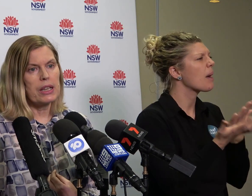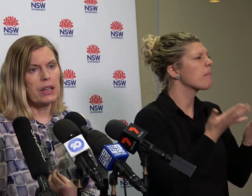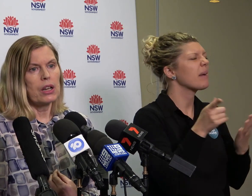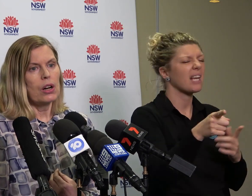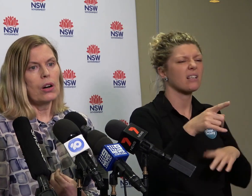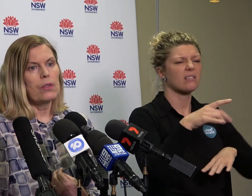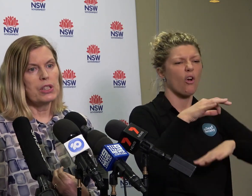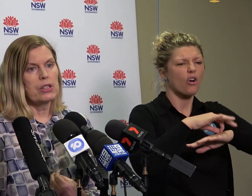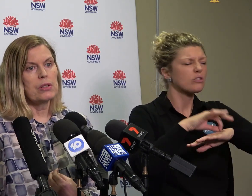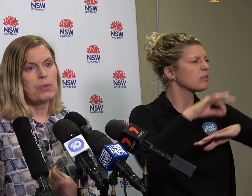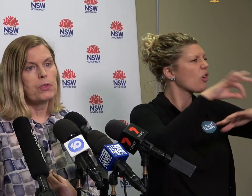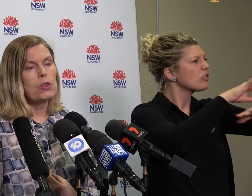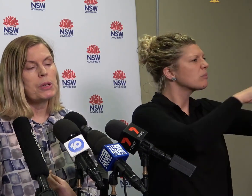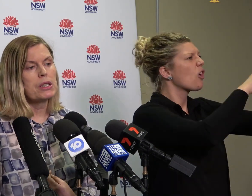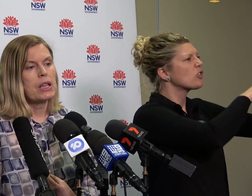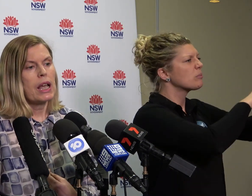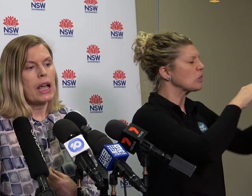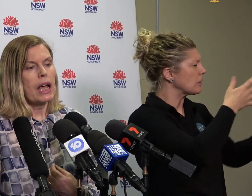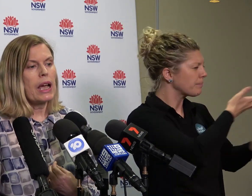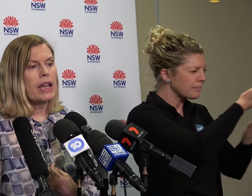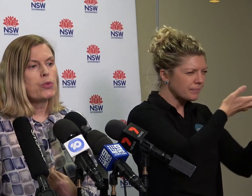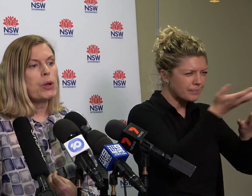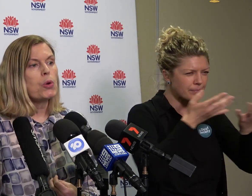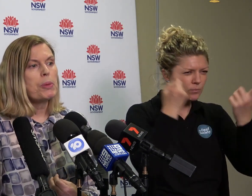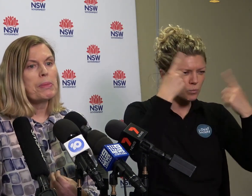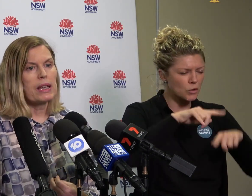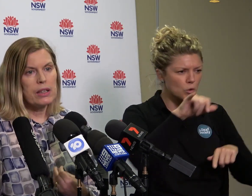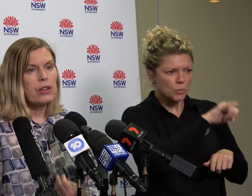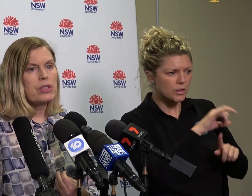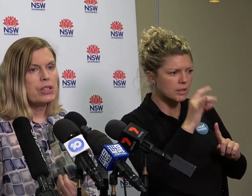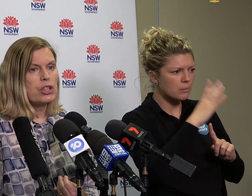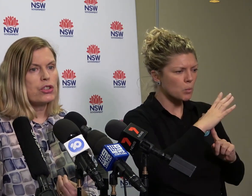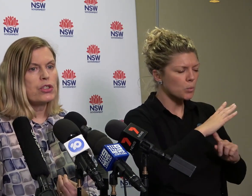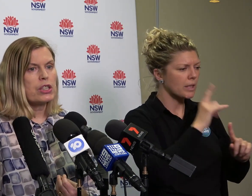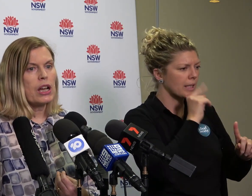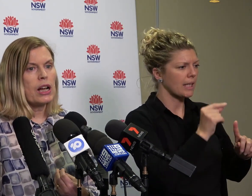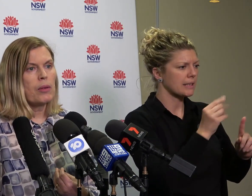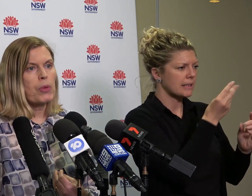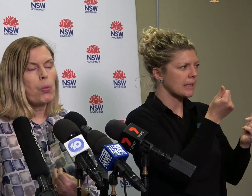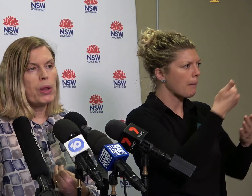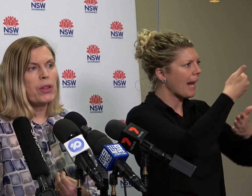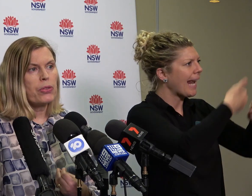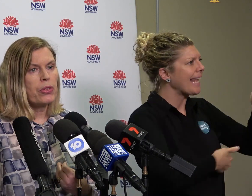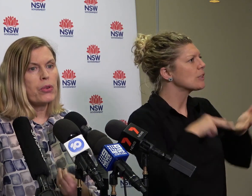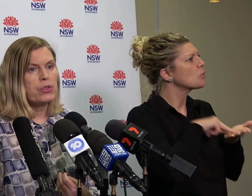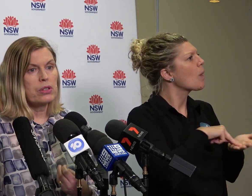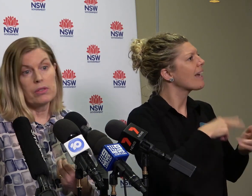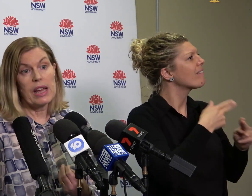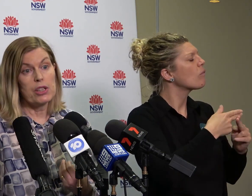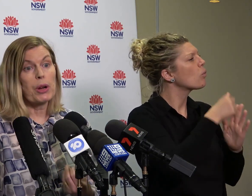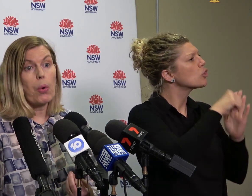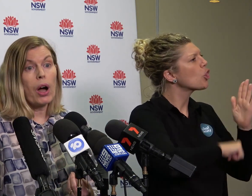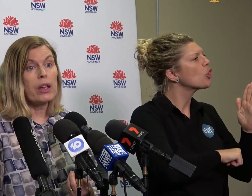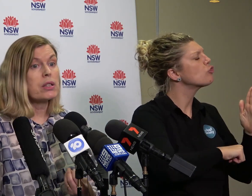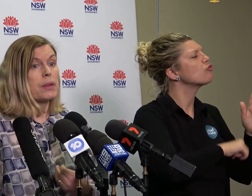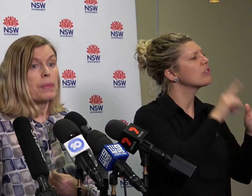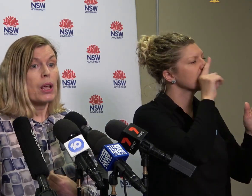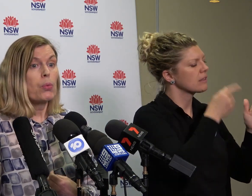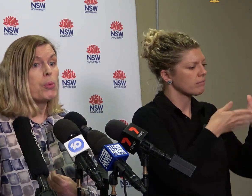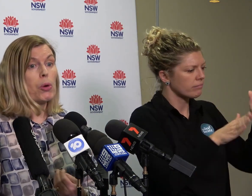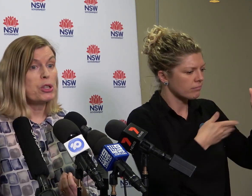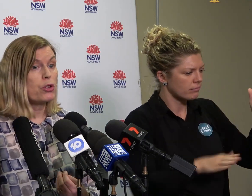the DepSec of system performance, and we will be making those decisions when that is